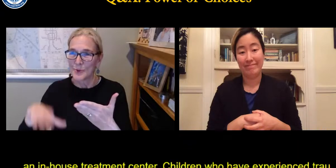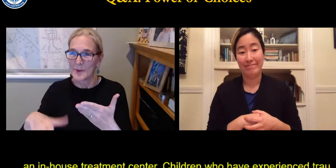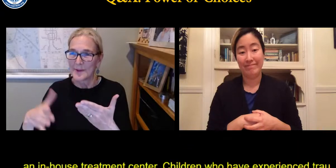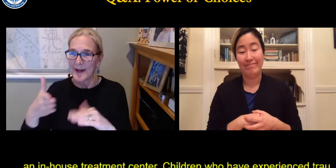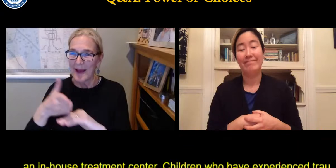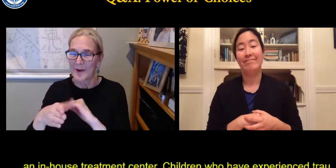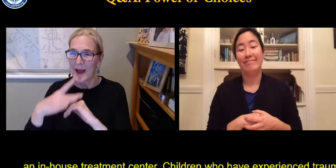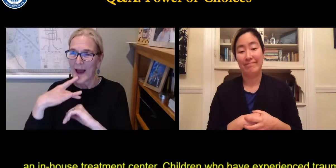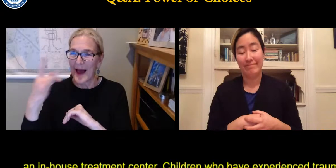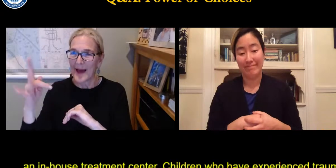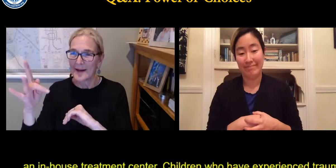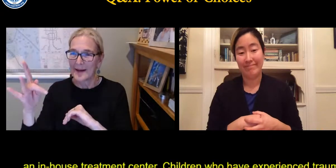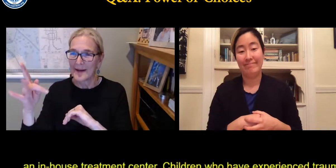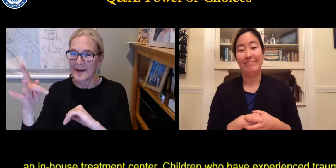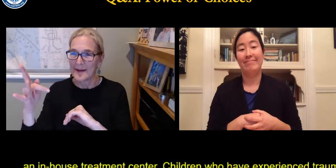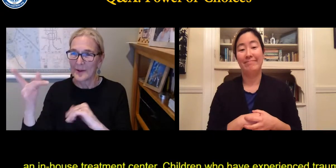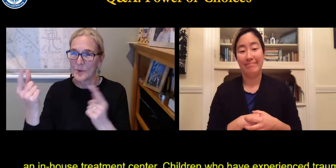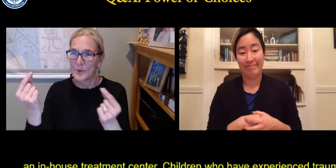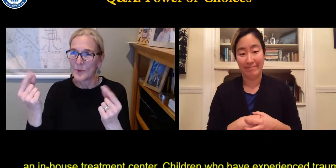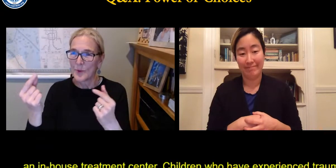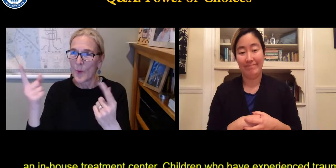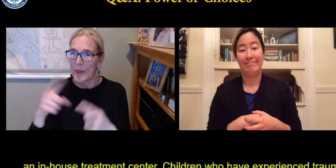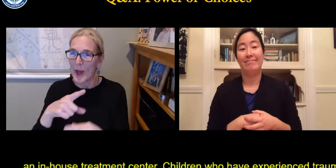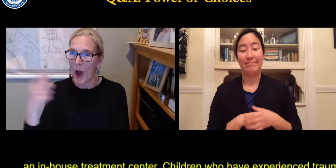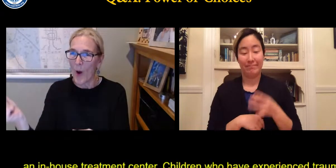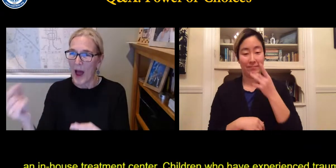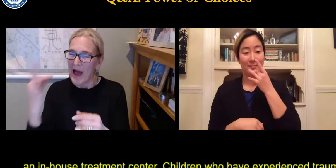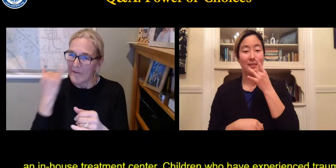services. And I am the one that provides those services.